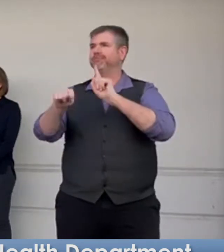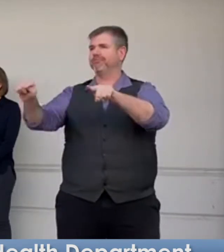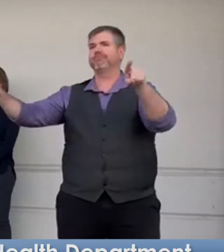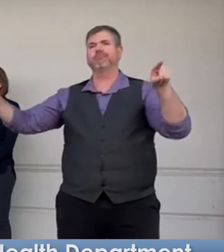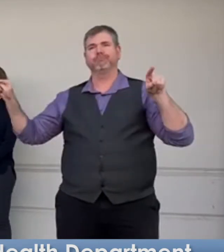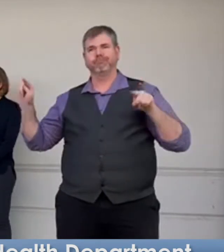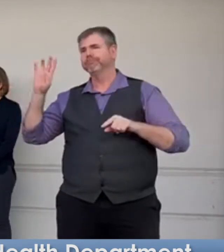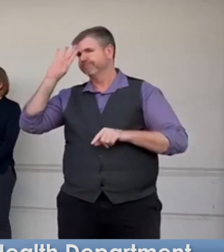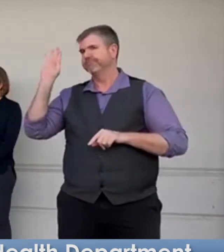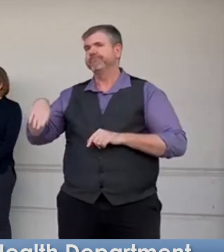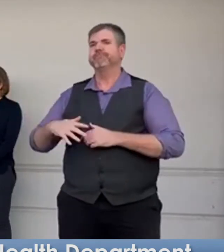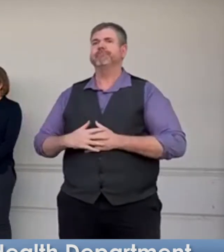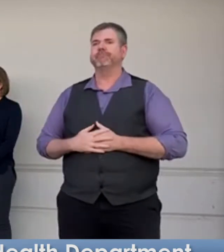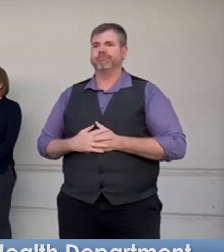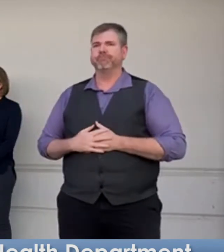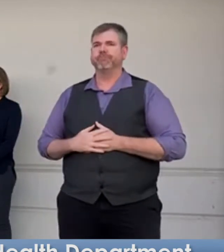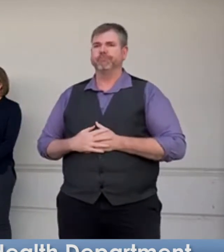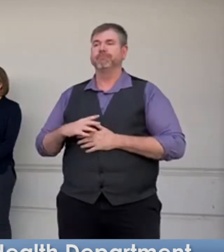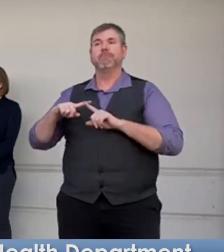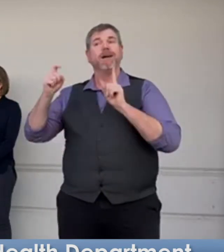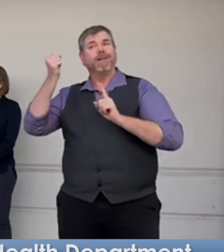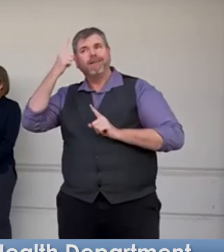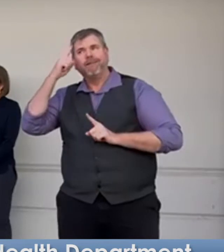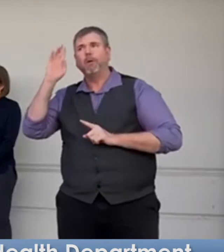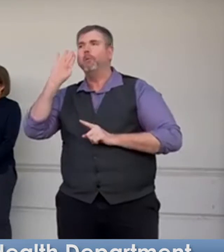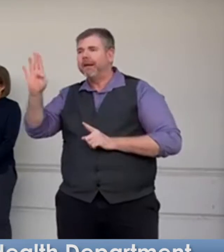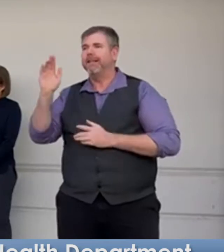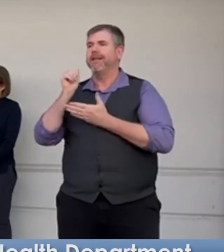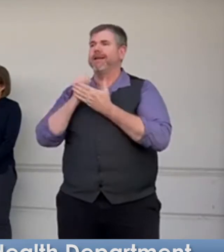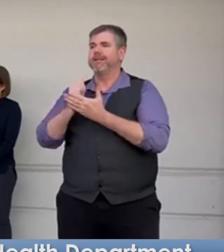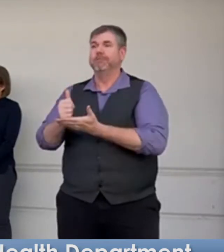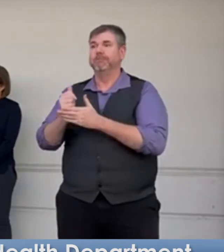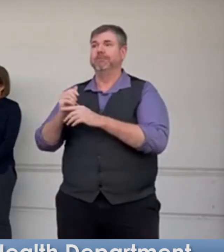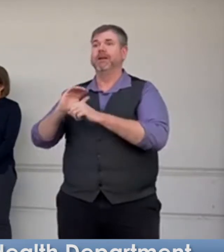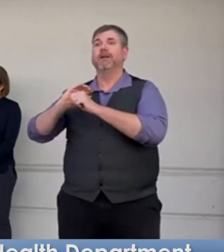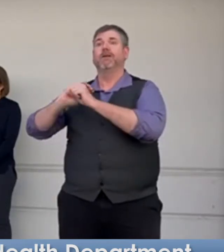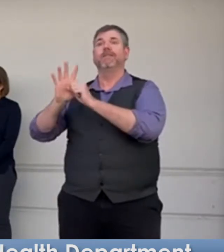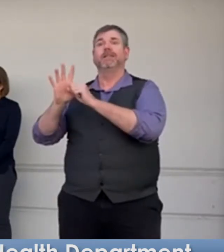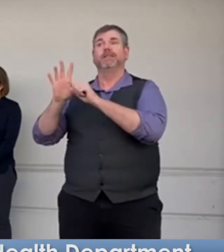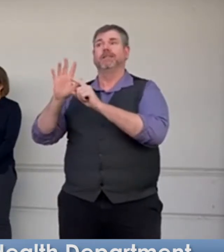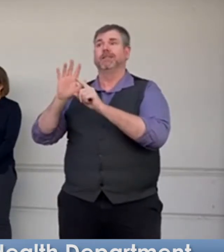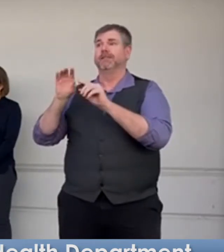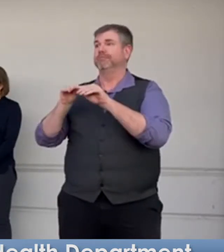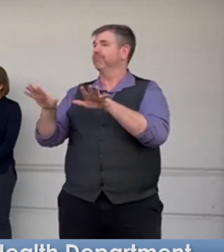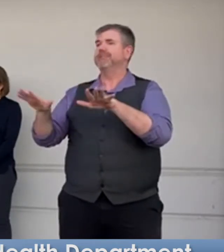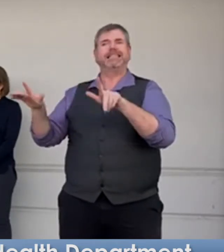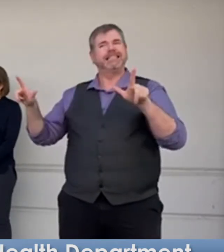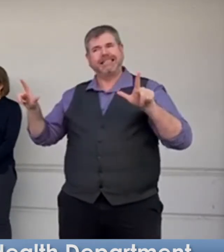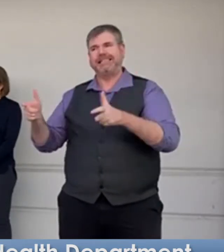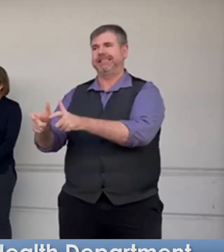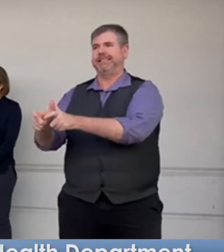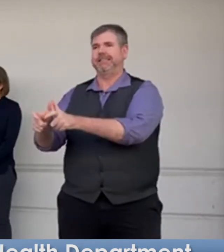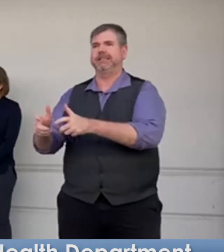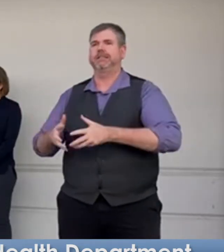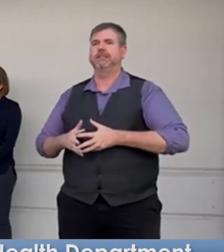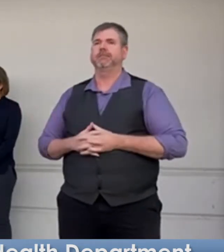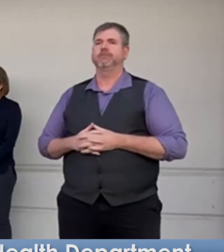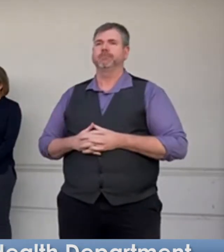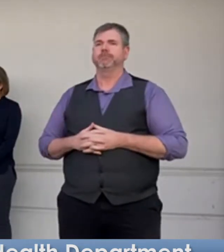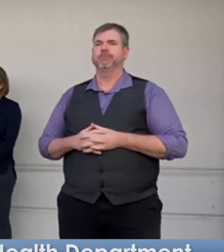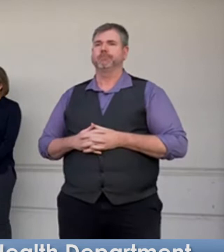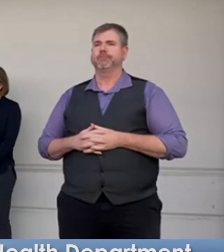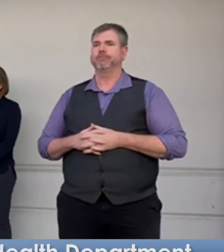know that? Because we have seen how we've been able to push back down on the curve 2 times before in